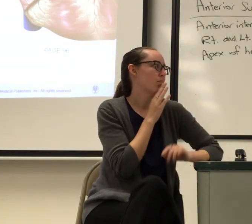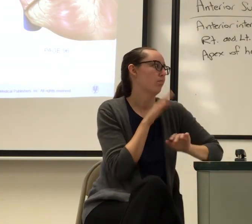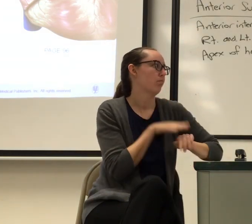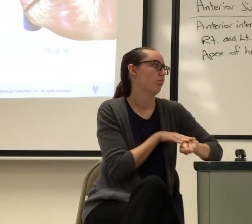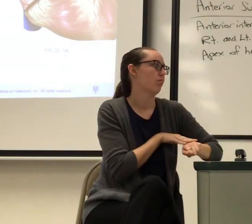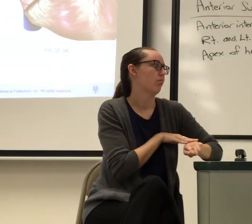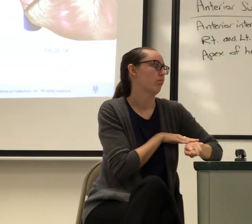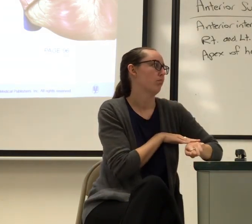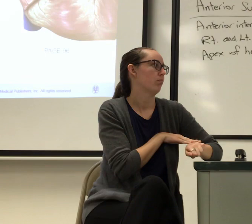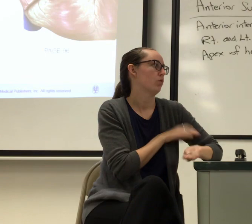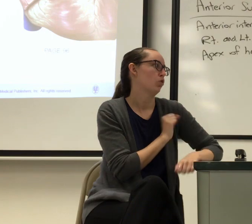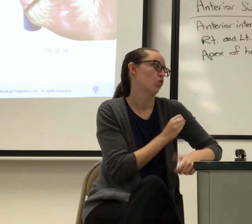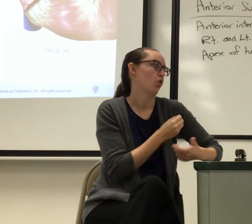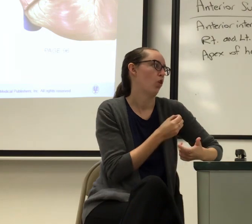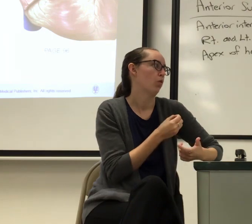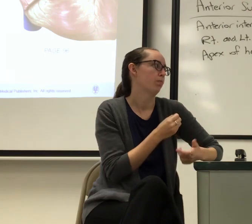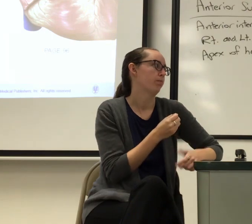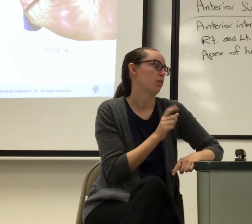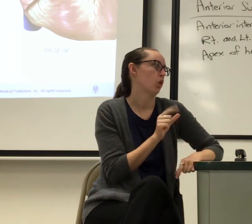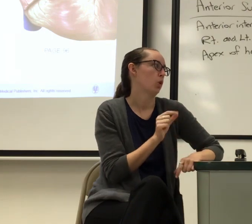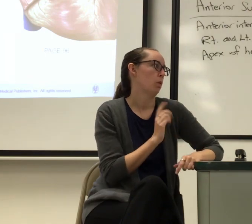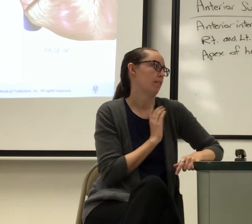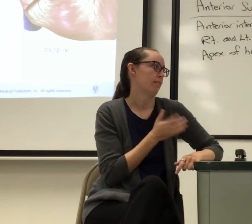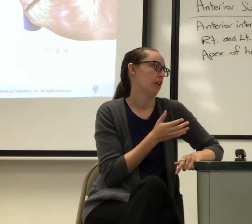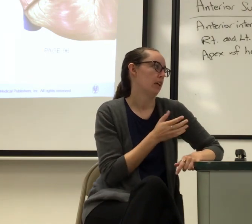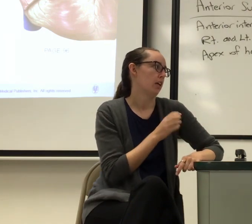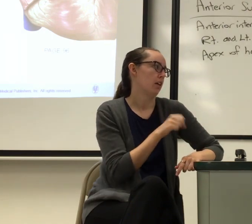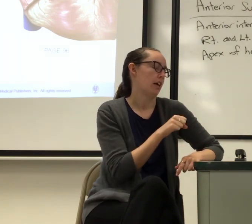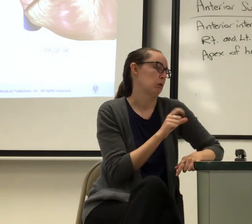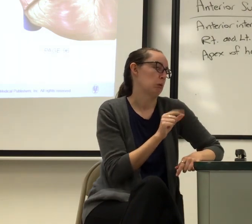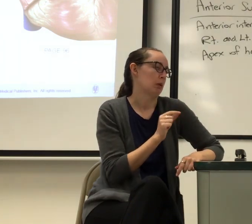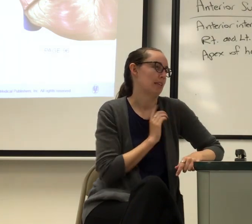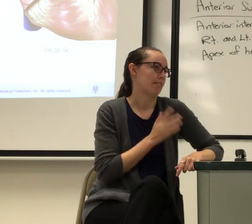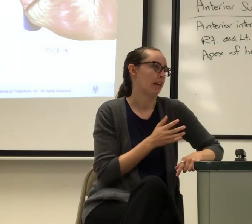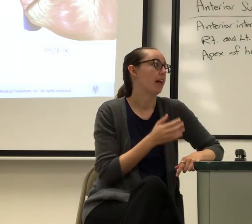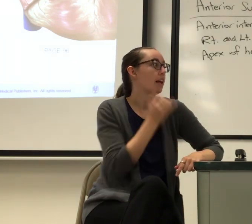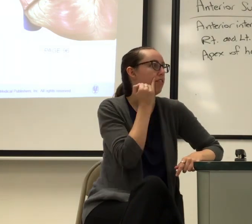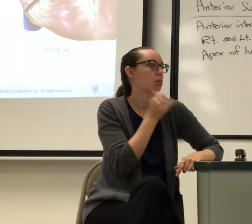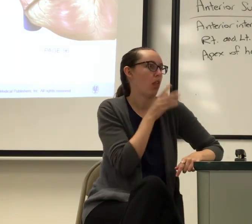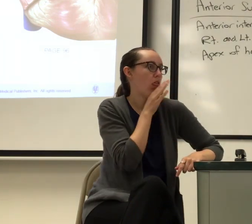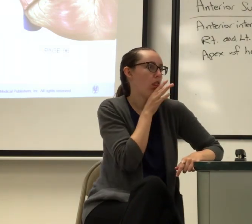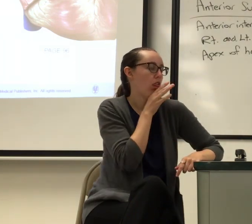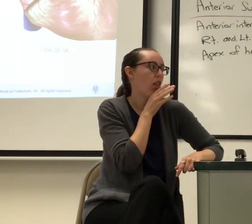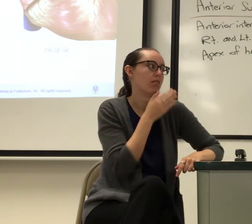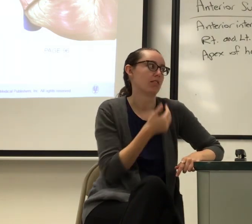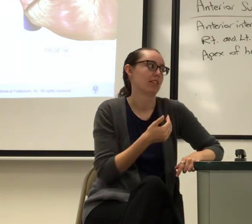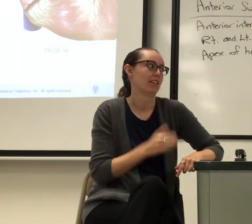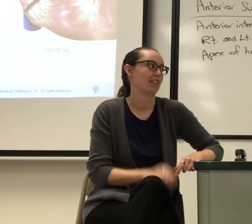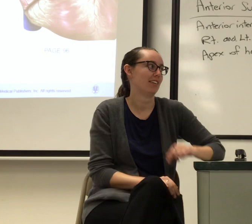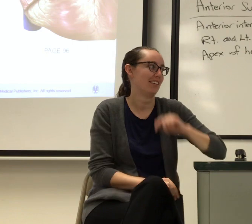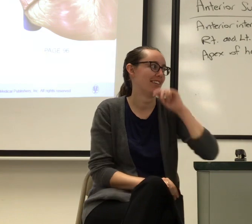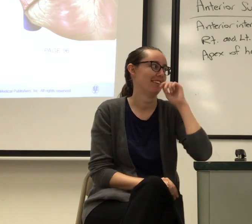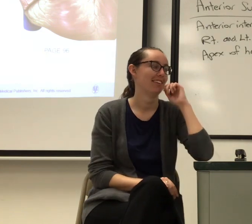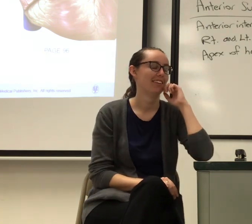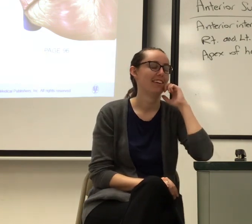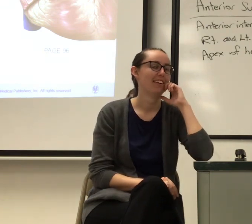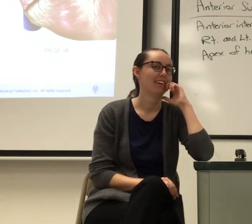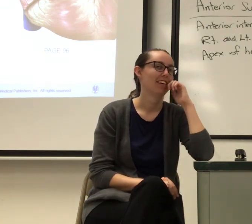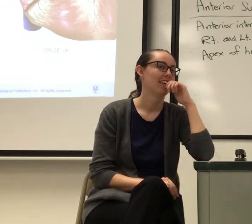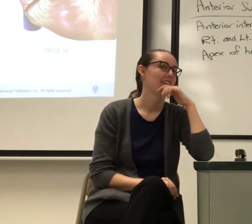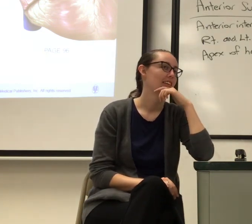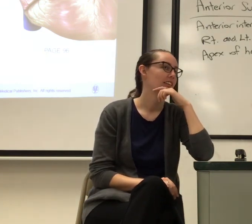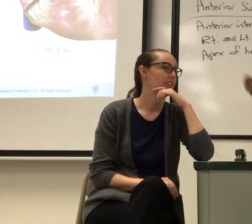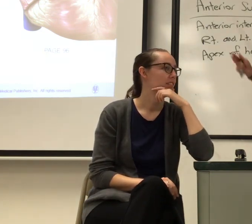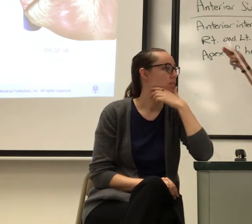by looking for these three clues or structures. You should be able to see the apex of the heart. The apex is the tip of the ventricles. Say,